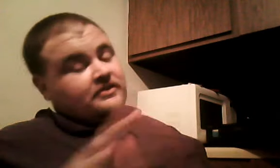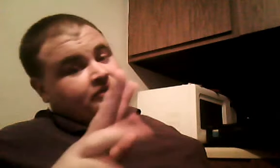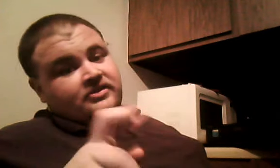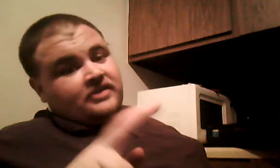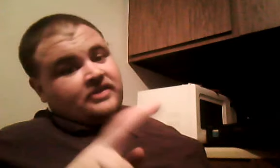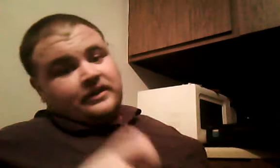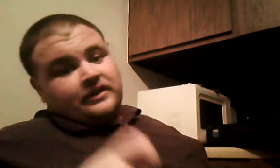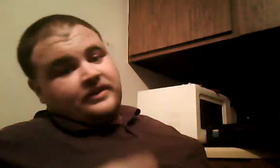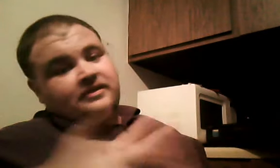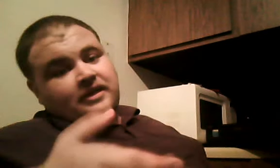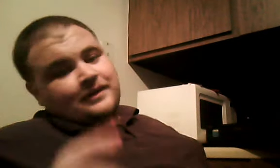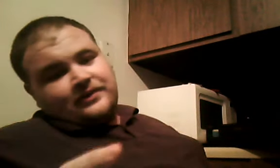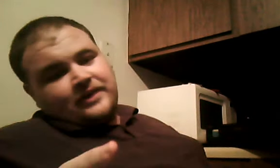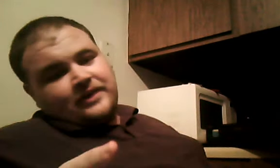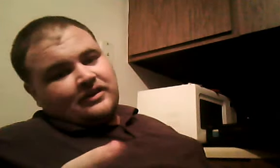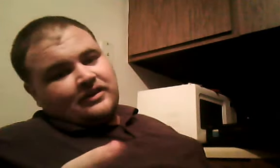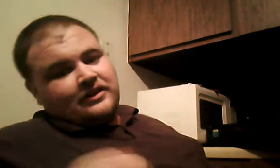-Division Title, the X-Title, whatever you guys call it.